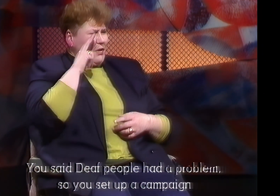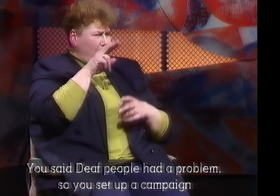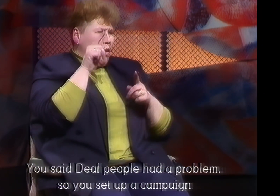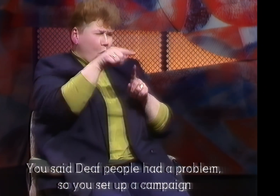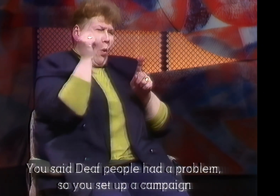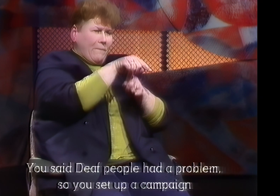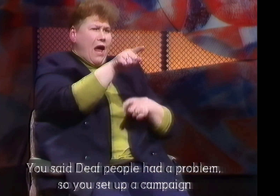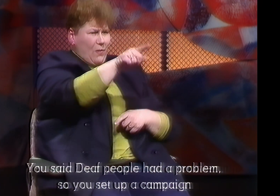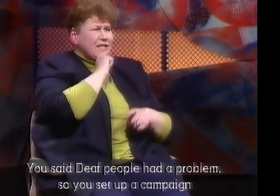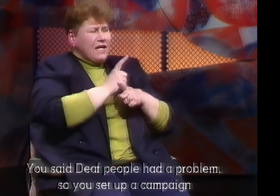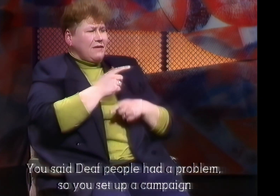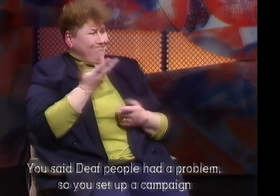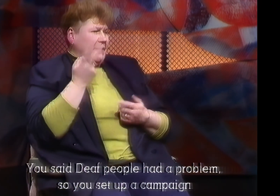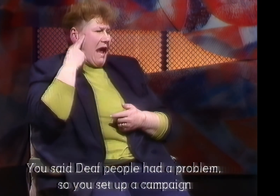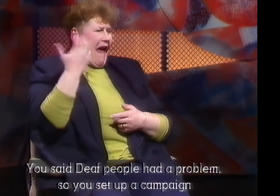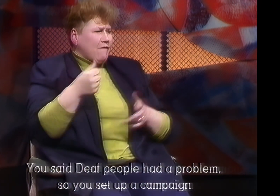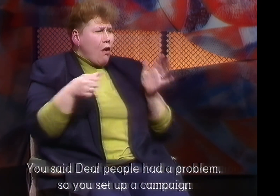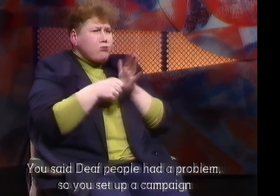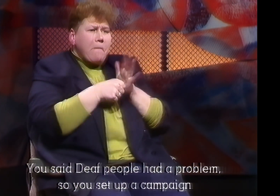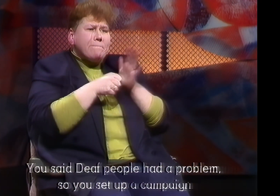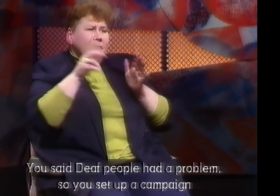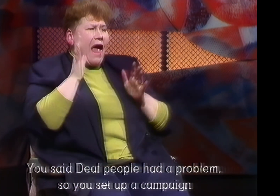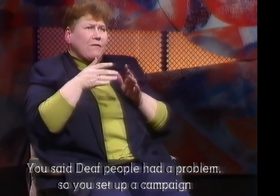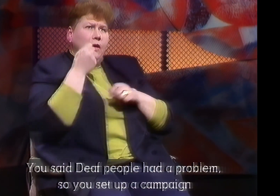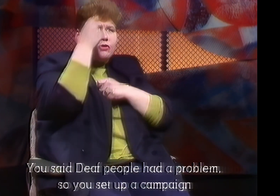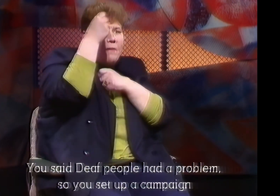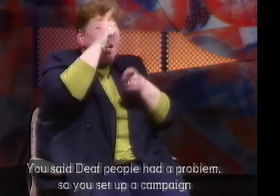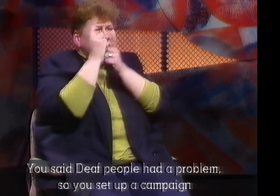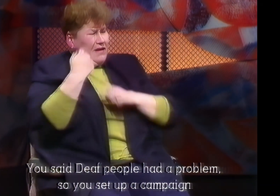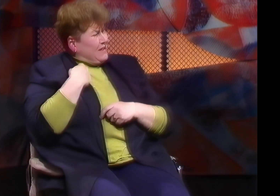Sorry, could I just come back to something you said? Deaf people had a problem, so you set up a campaign. I